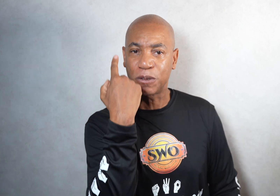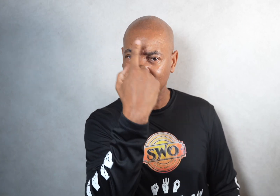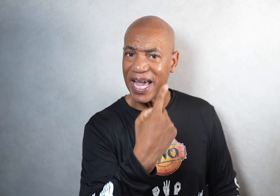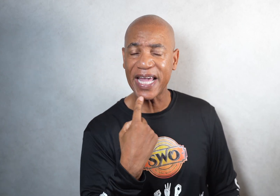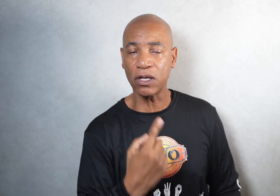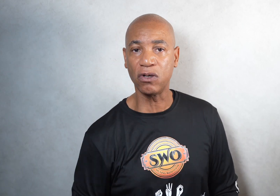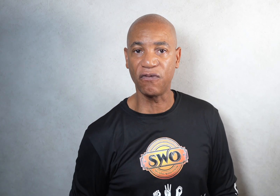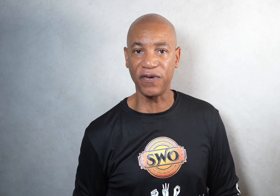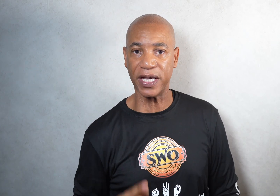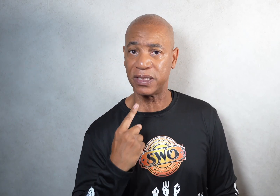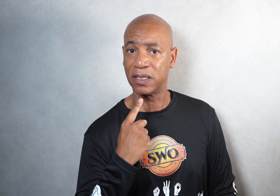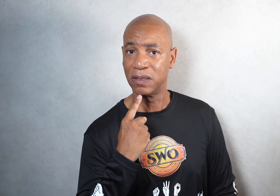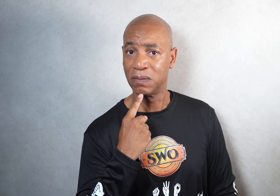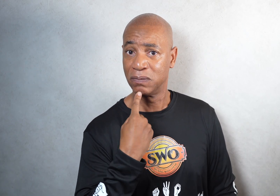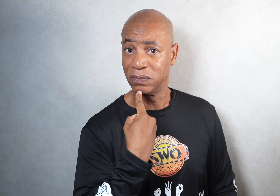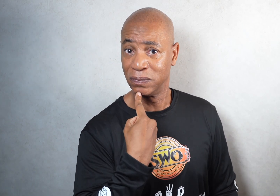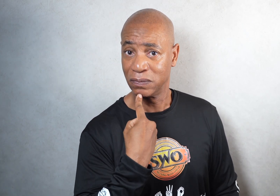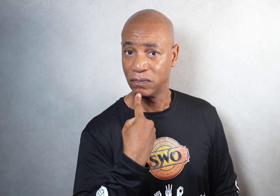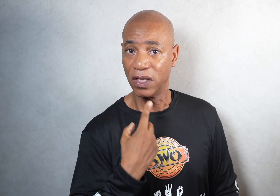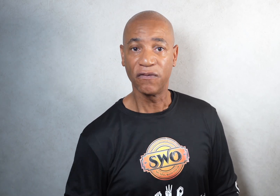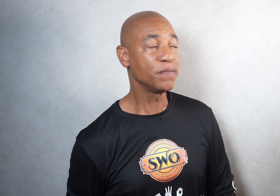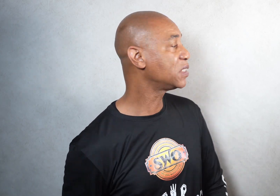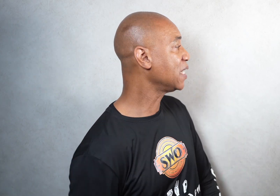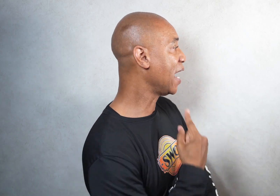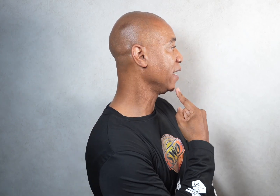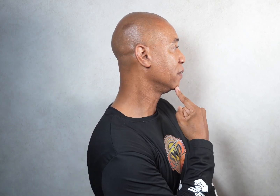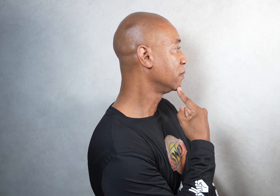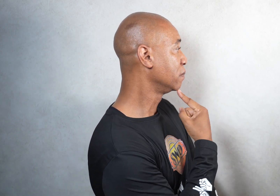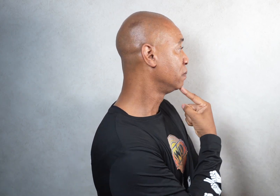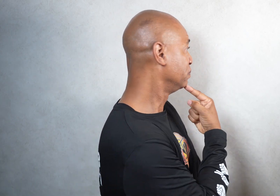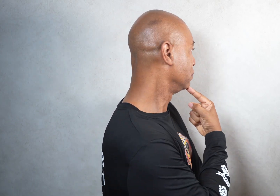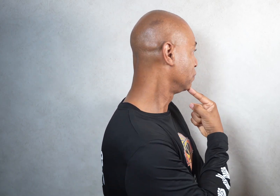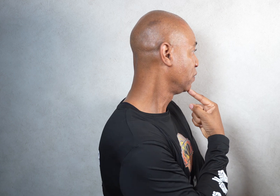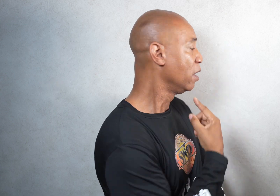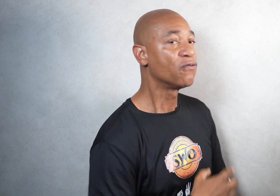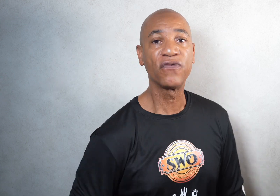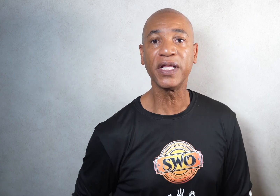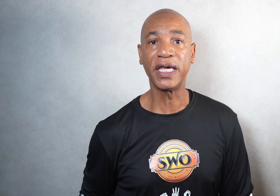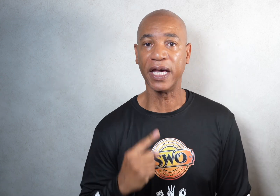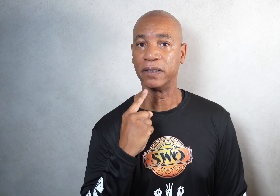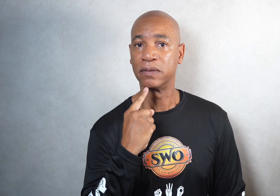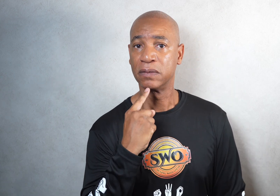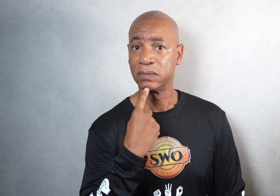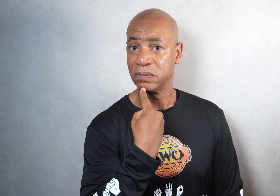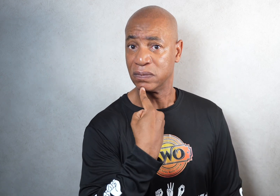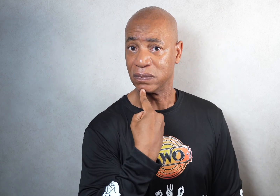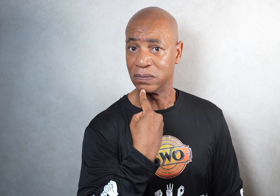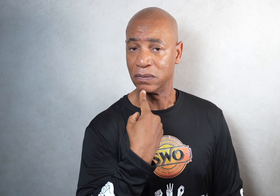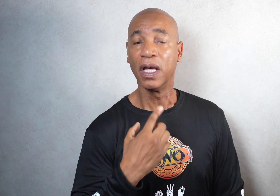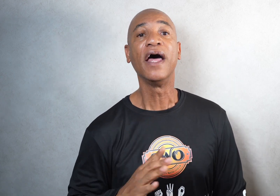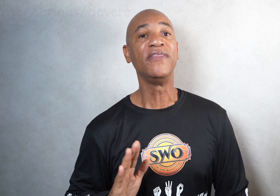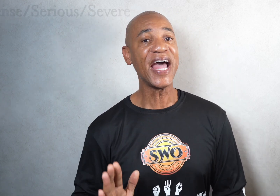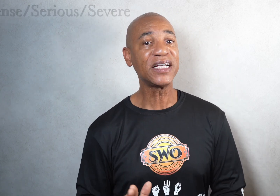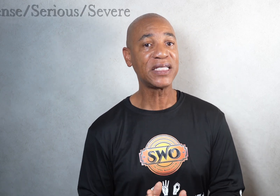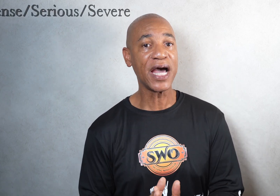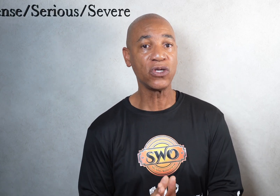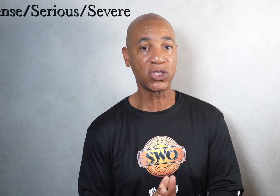display that on your face. From the side, front again. That is how you